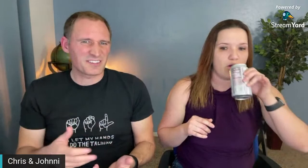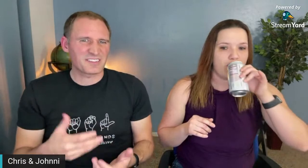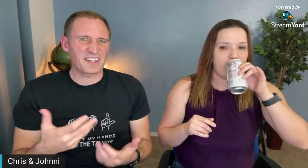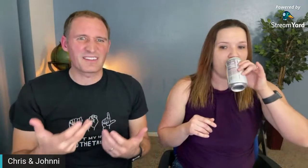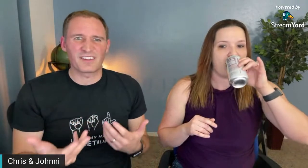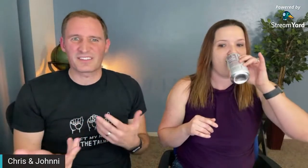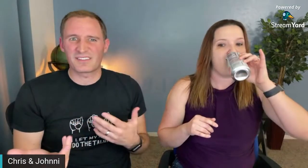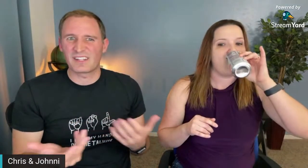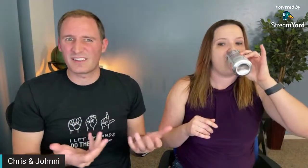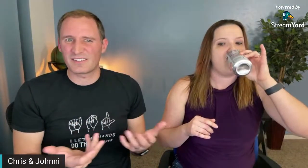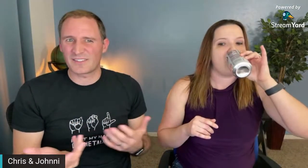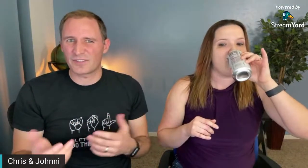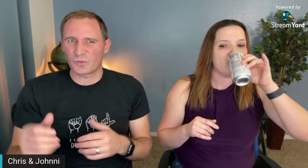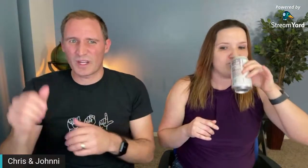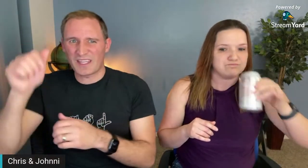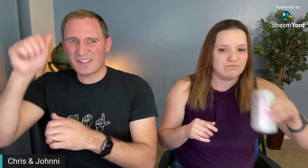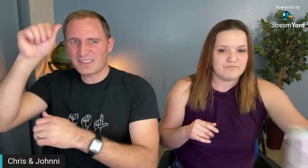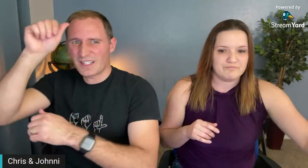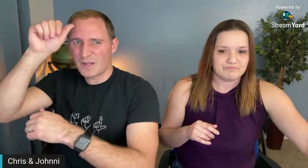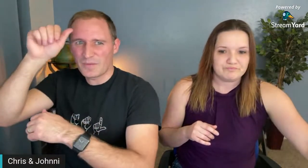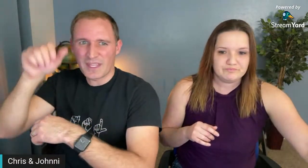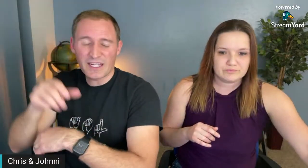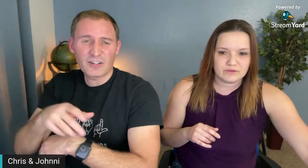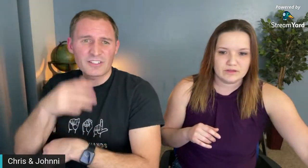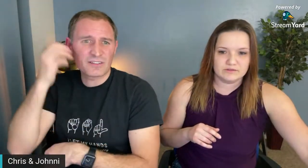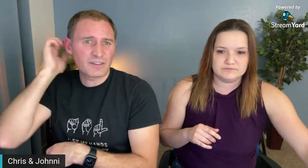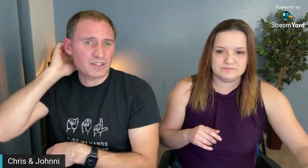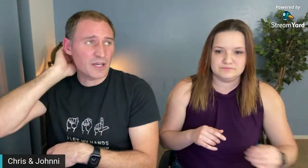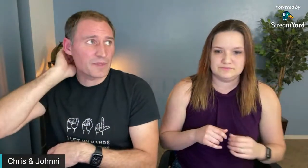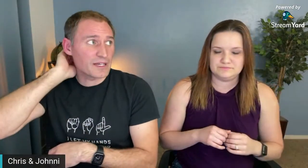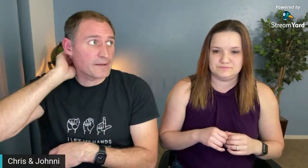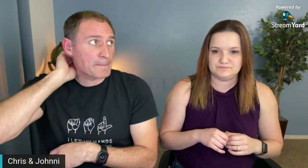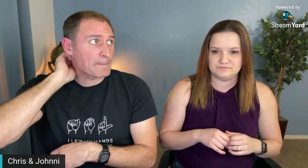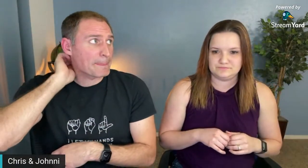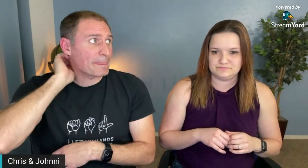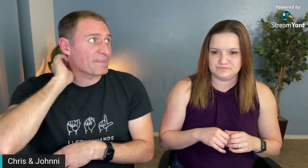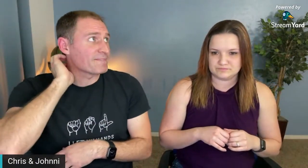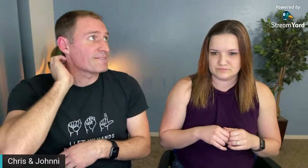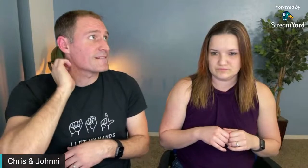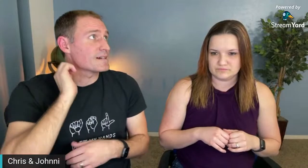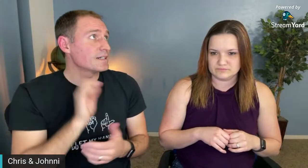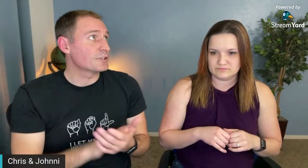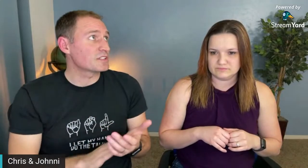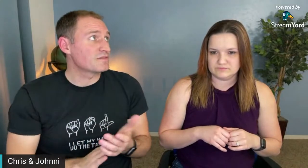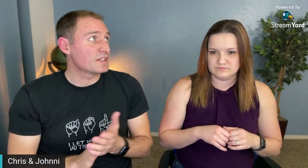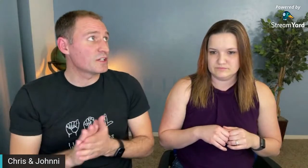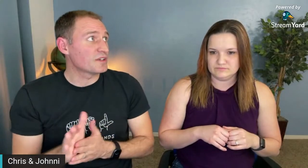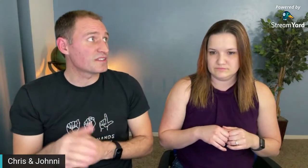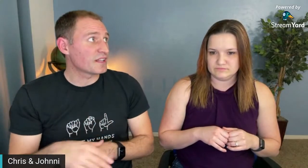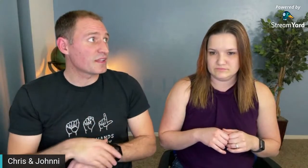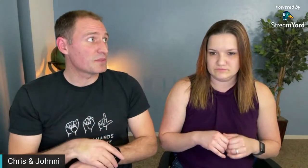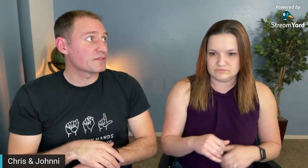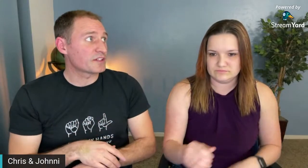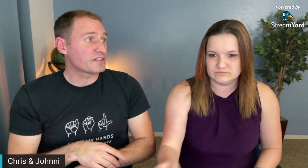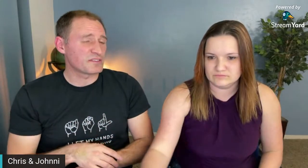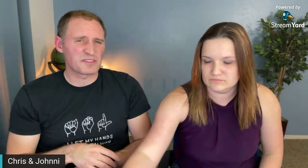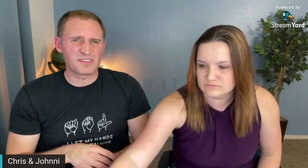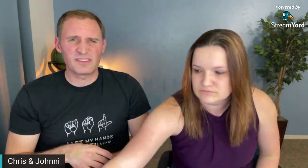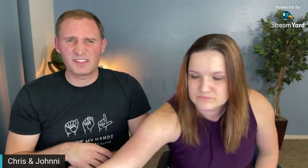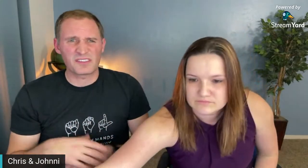like there's different ways. And I encourage you to look up which video was it? I think Bill Vickers he was just